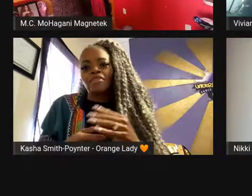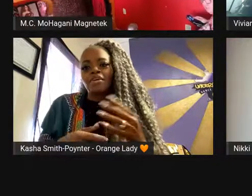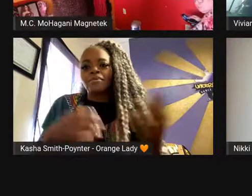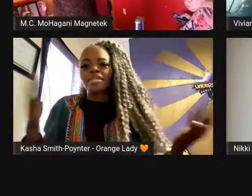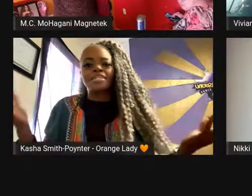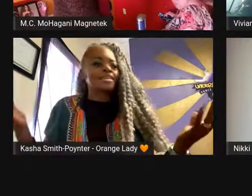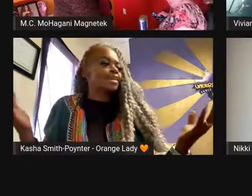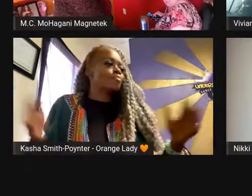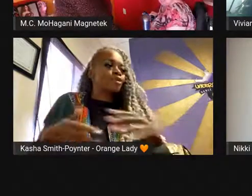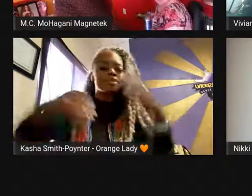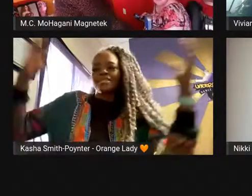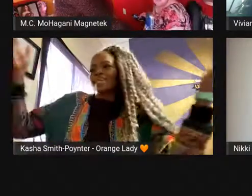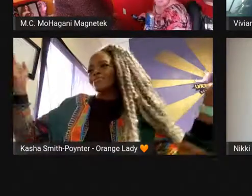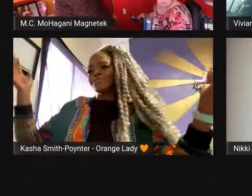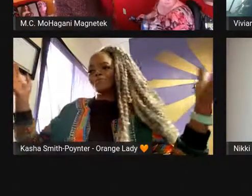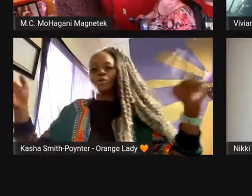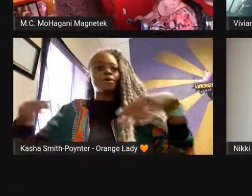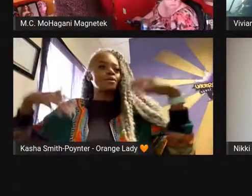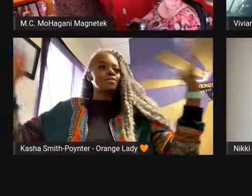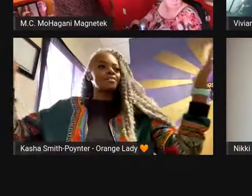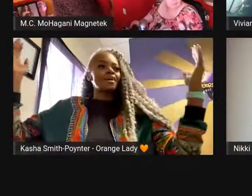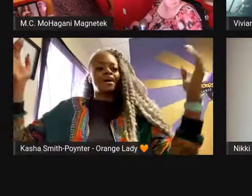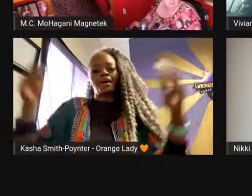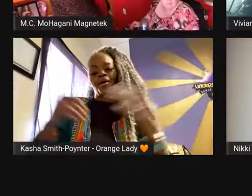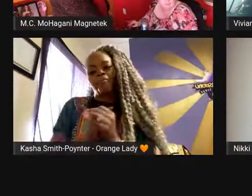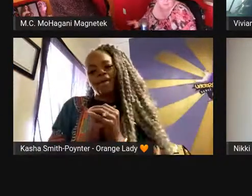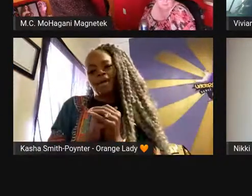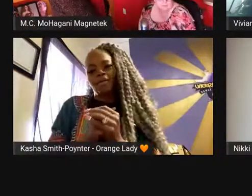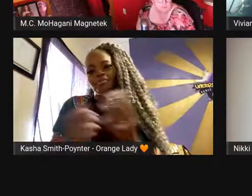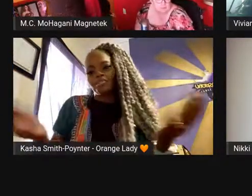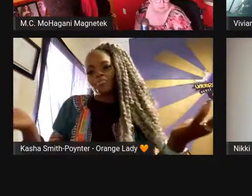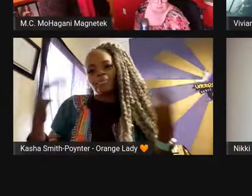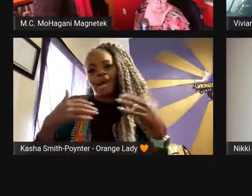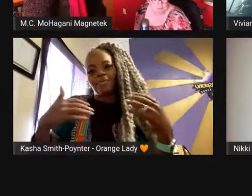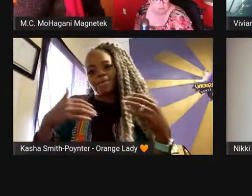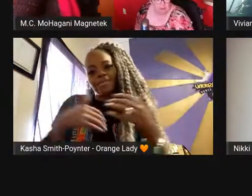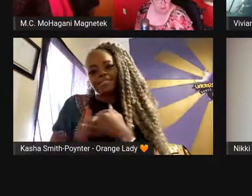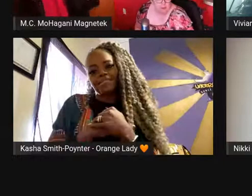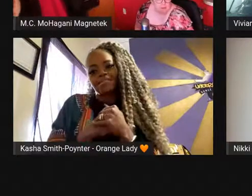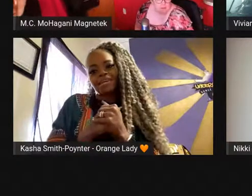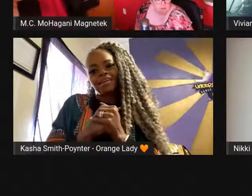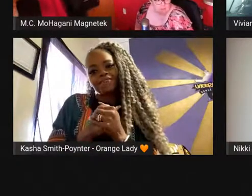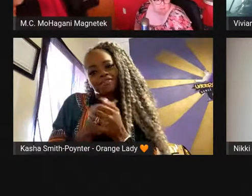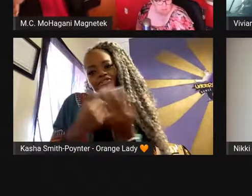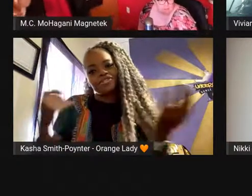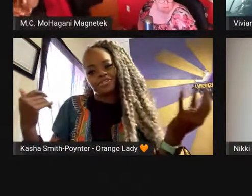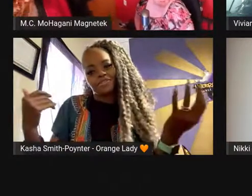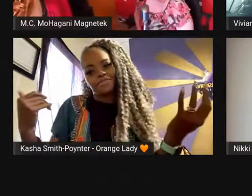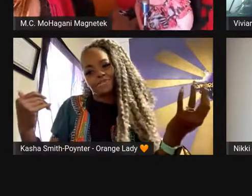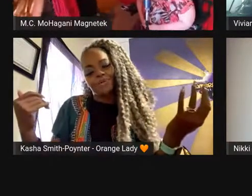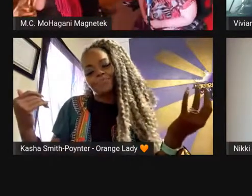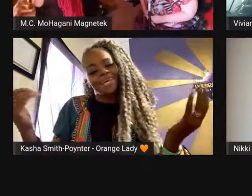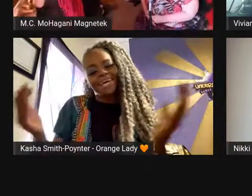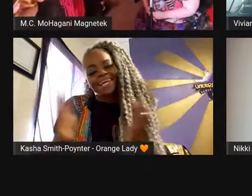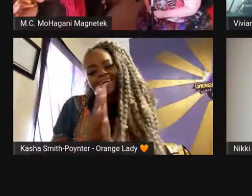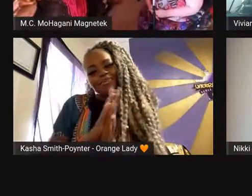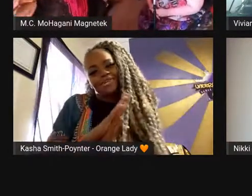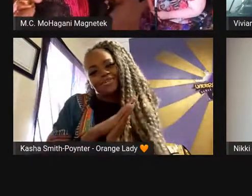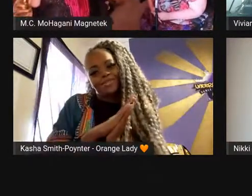to hopefully release any burdens out into the world and just bring back the positivity and love that she deserves.